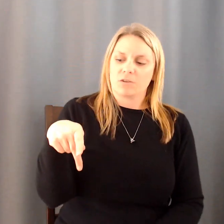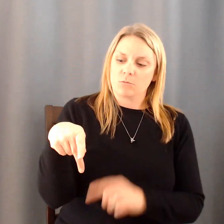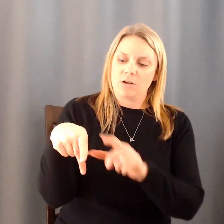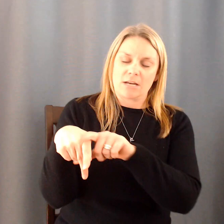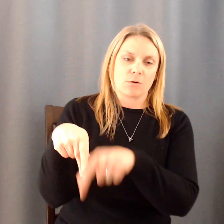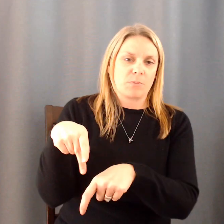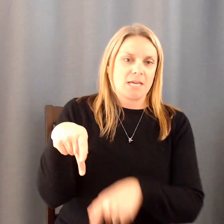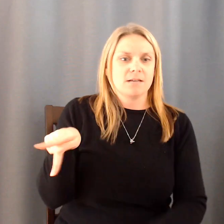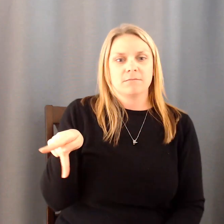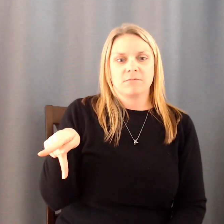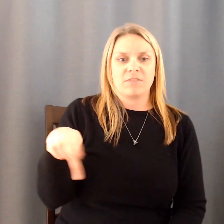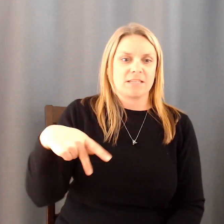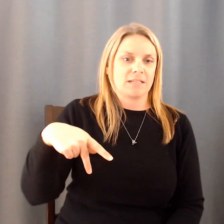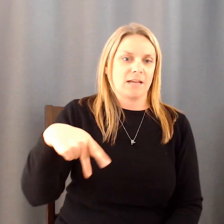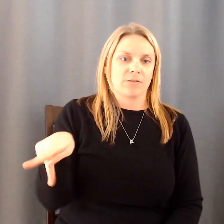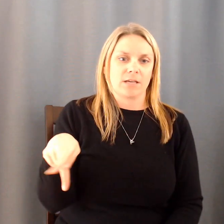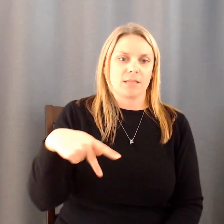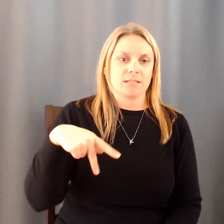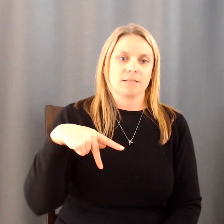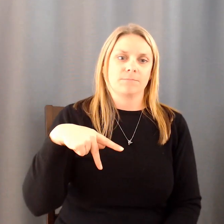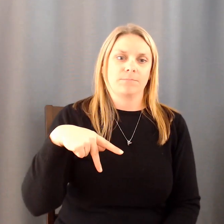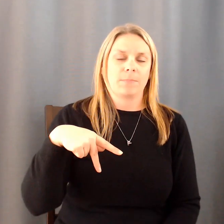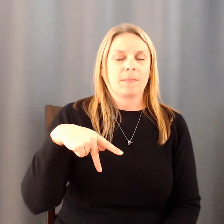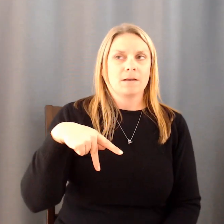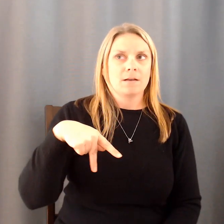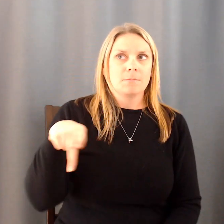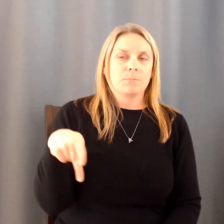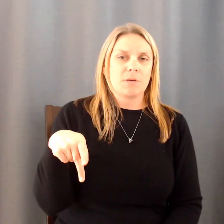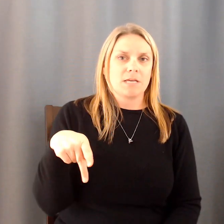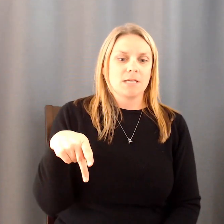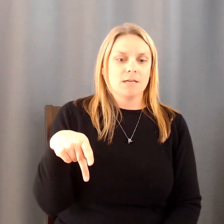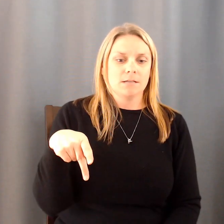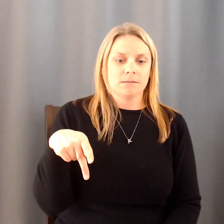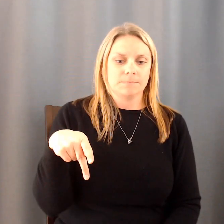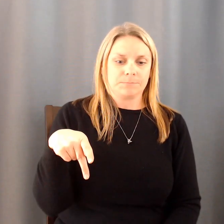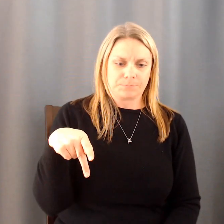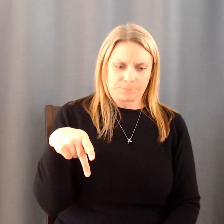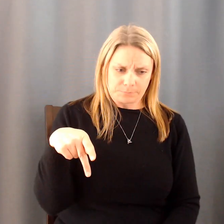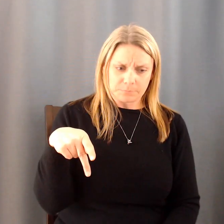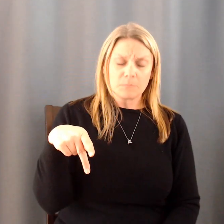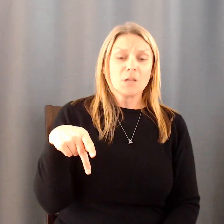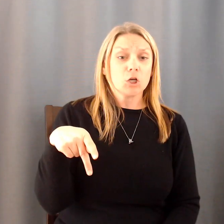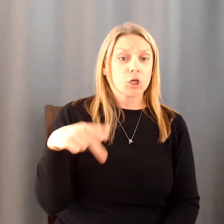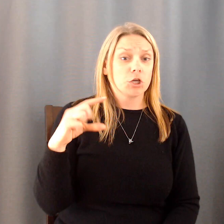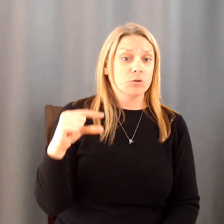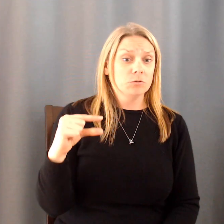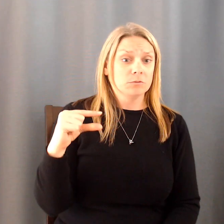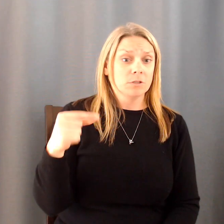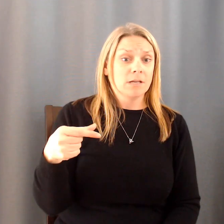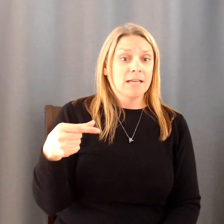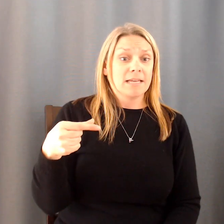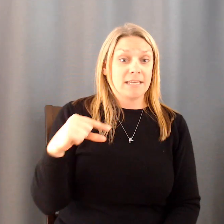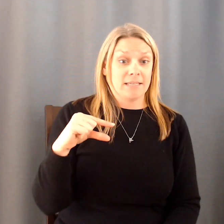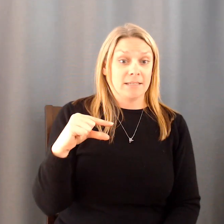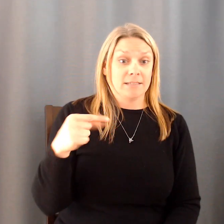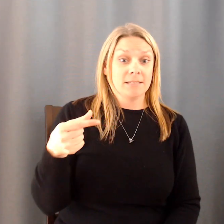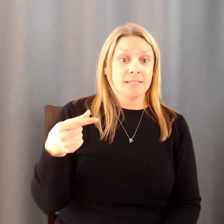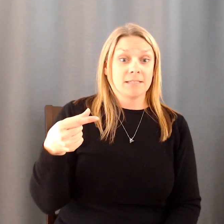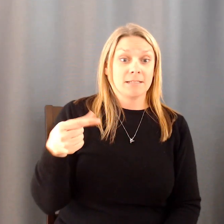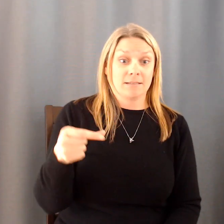and your P facing down like this. P. Q is, so this